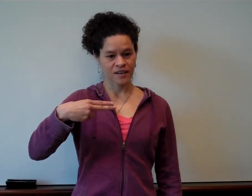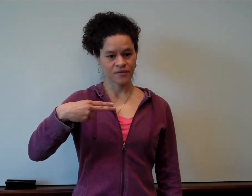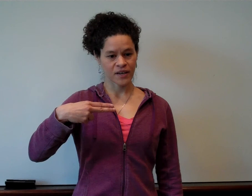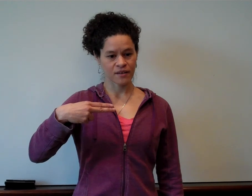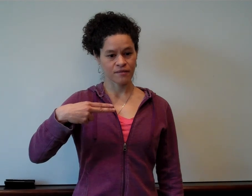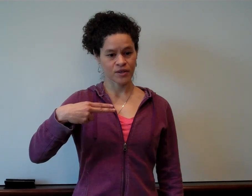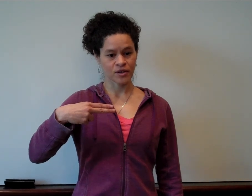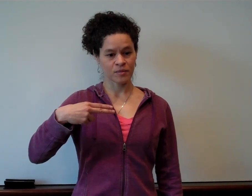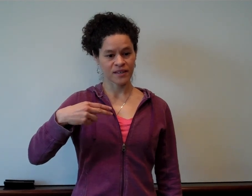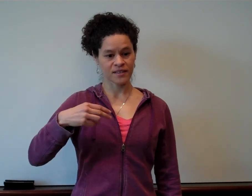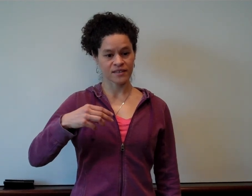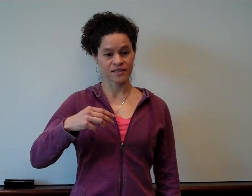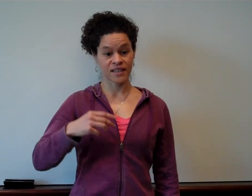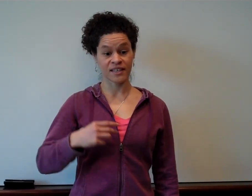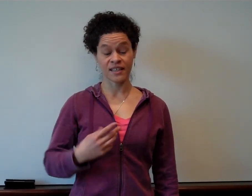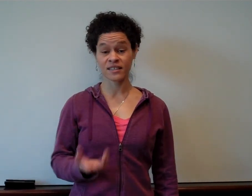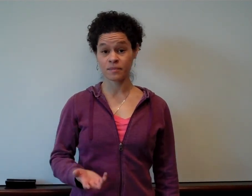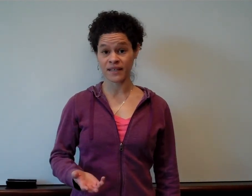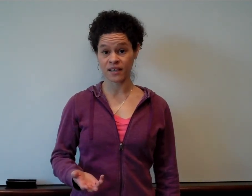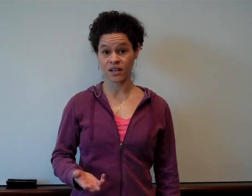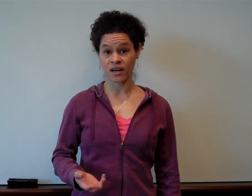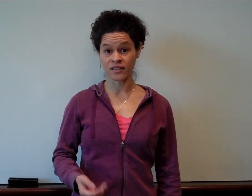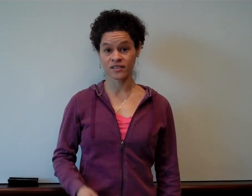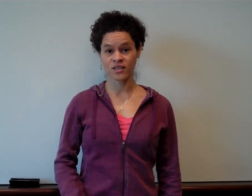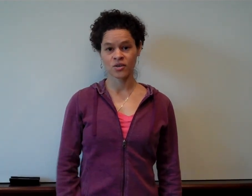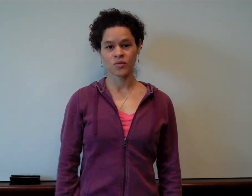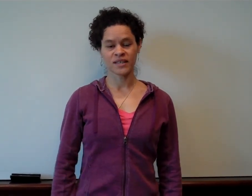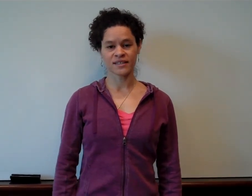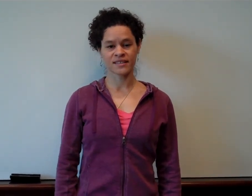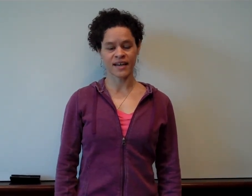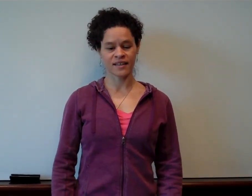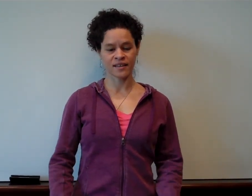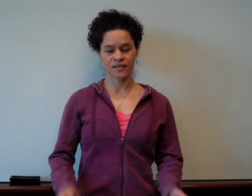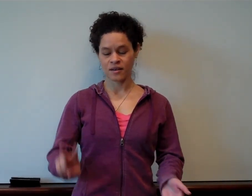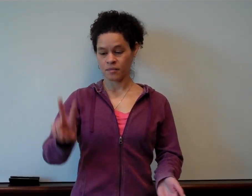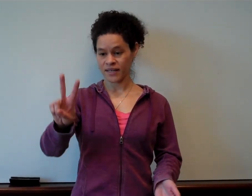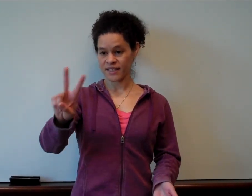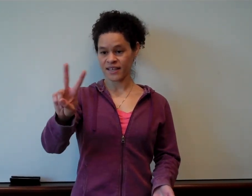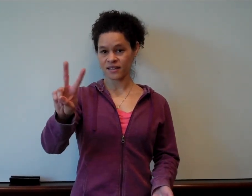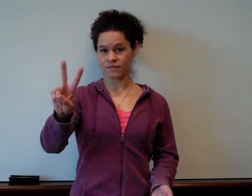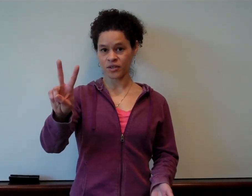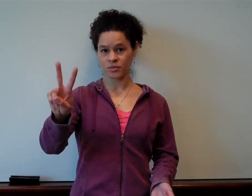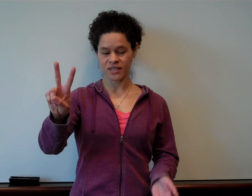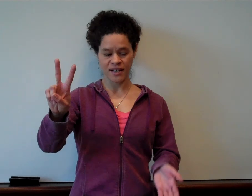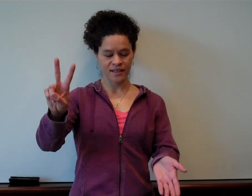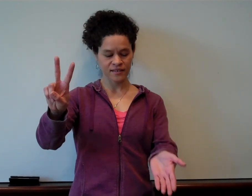If a verb is in an independent clause, we can sign it by taking the verb sign